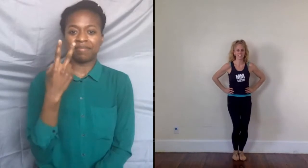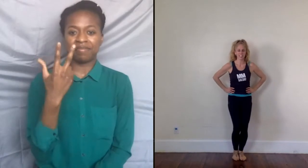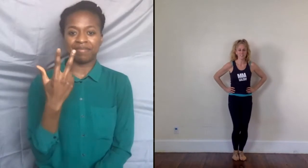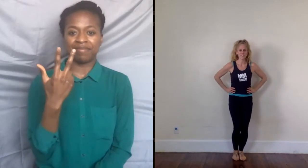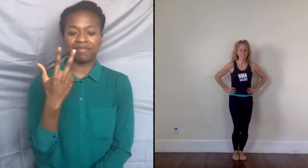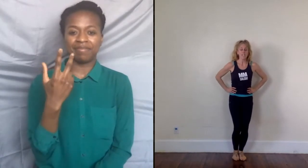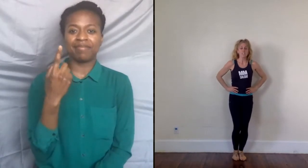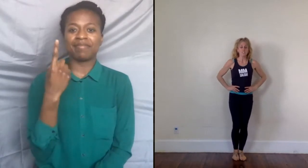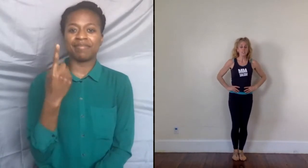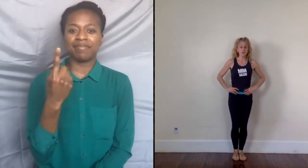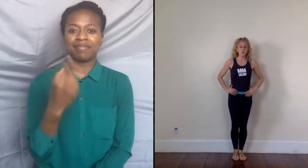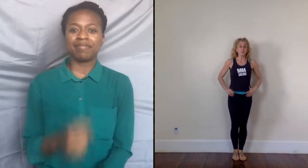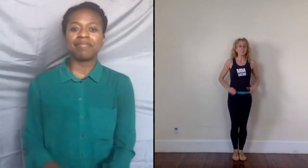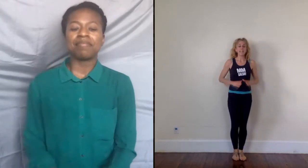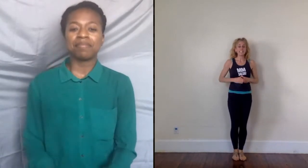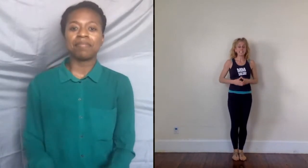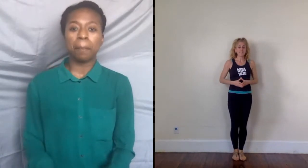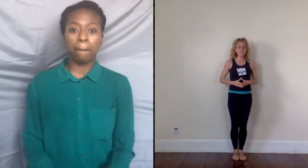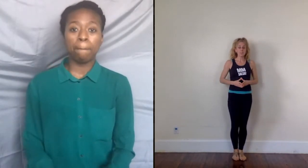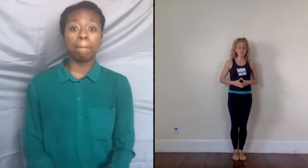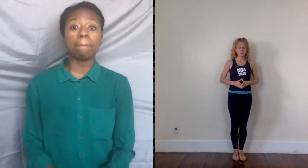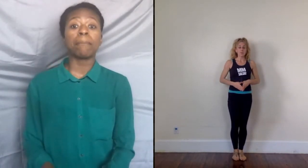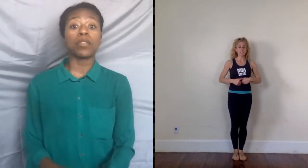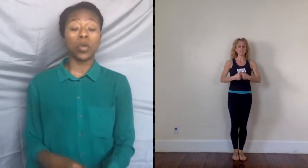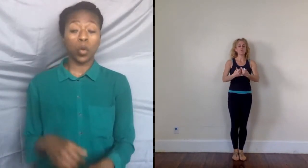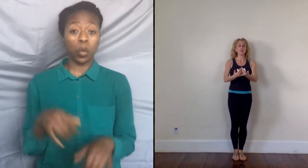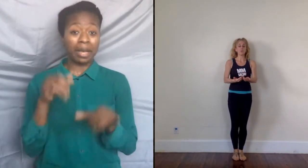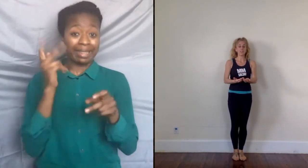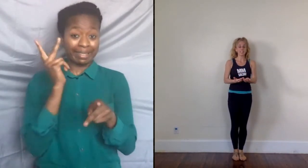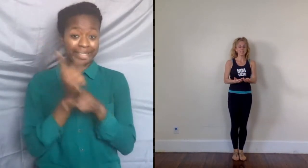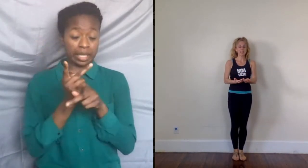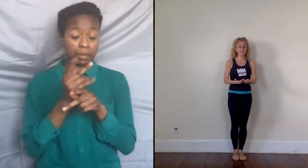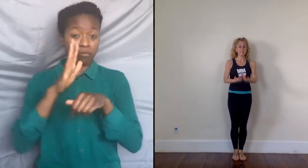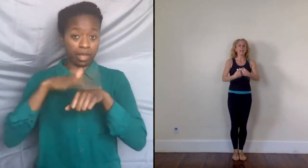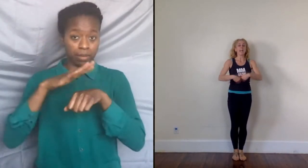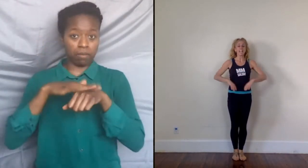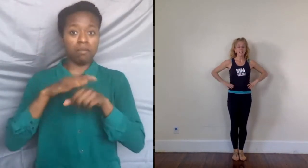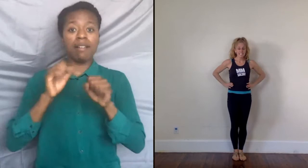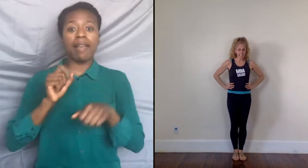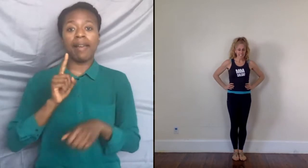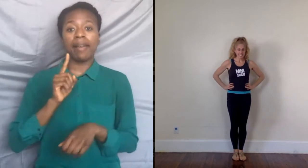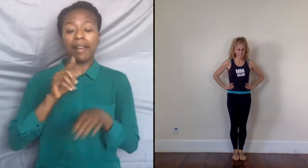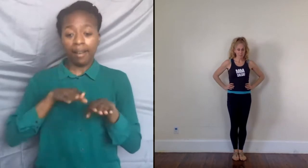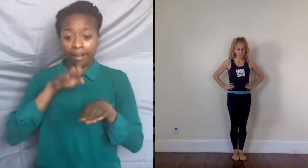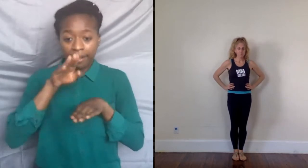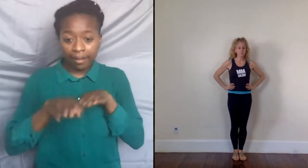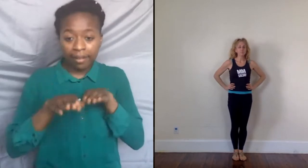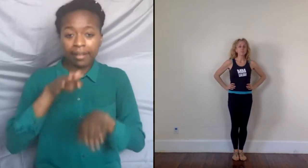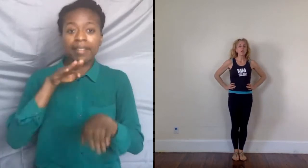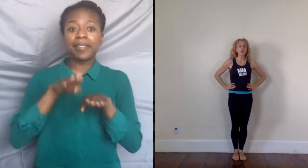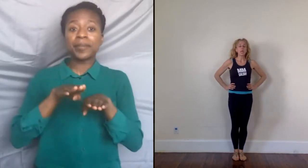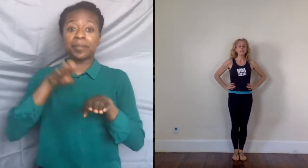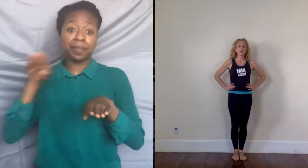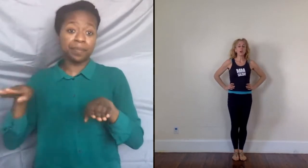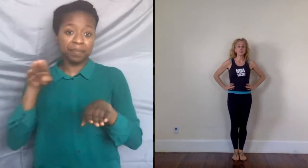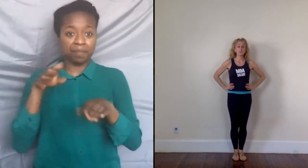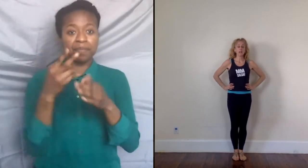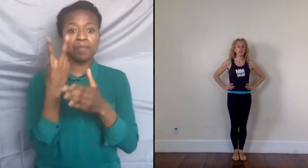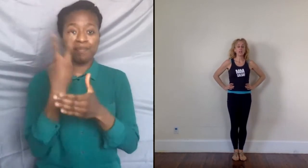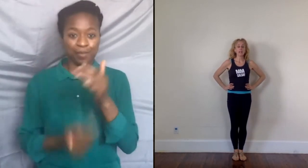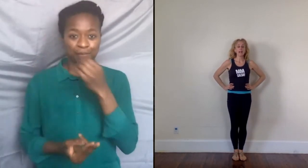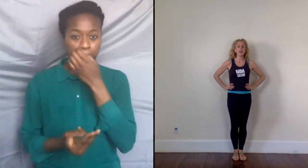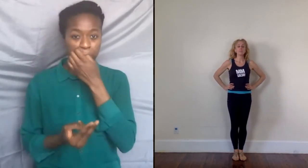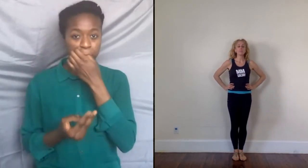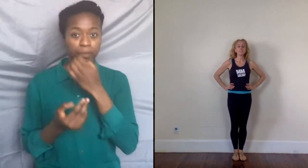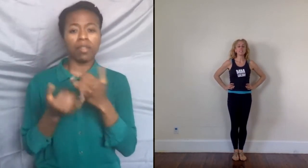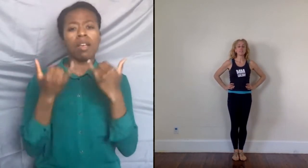2, 3. So with that same rhythm, we can do both front step and side step. Let's also now